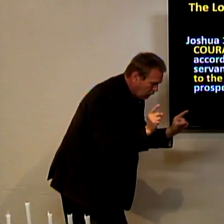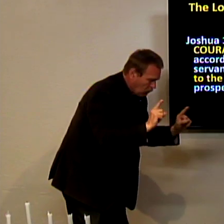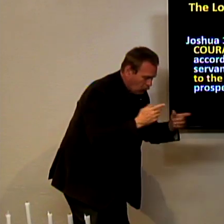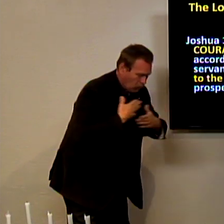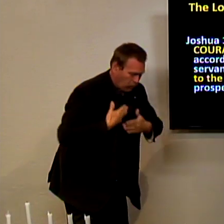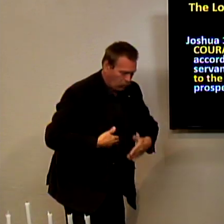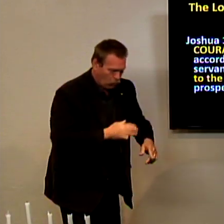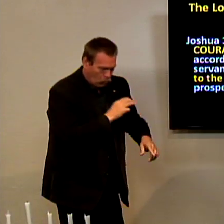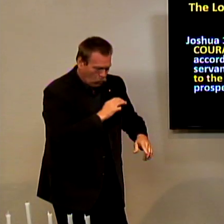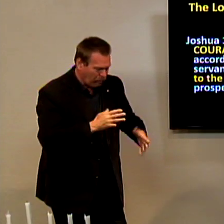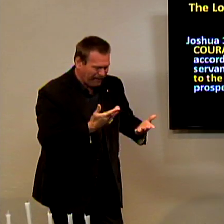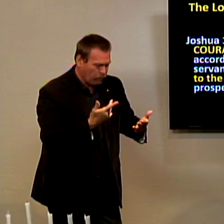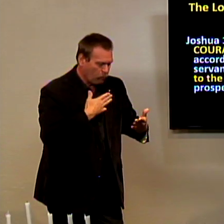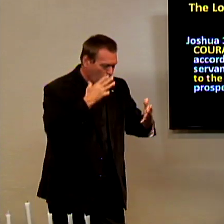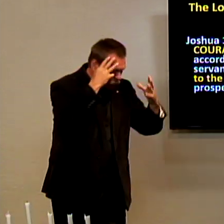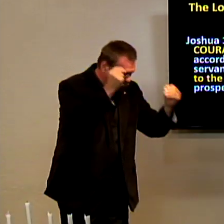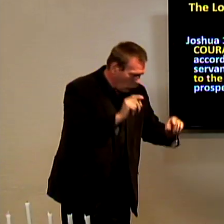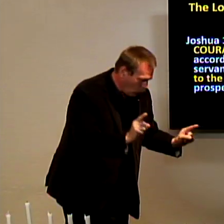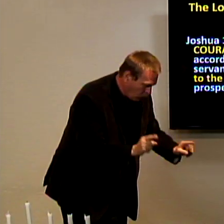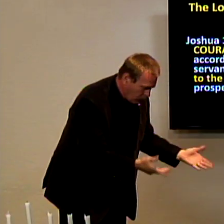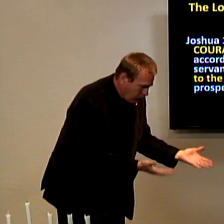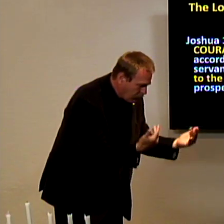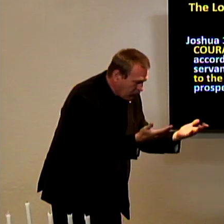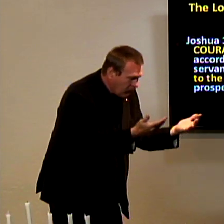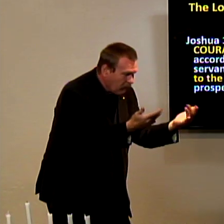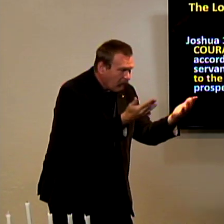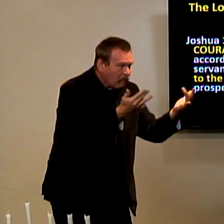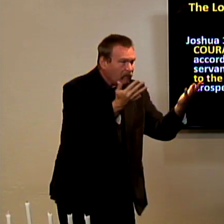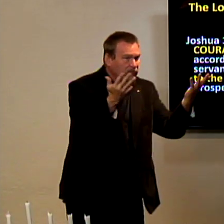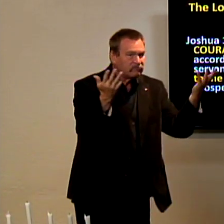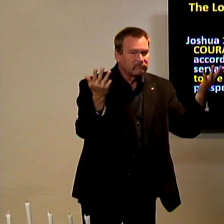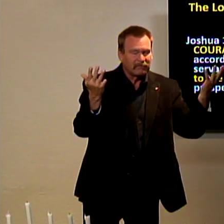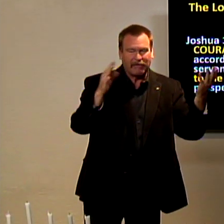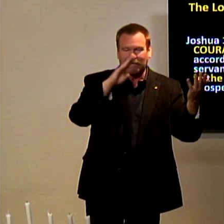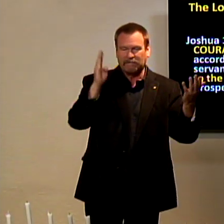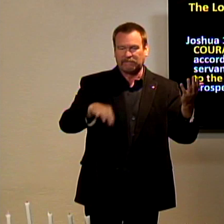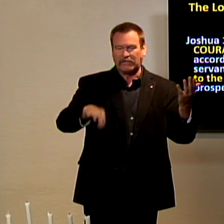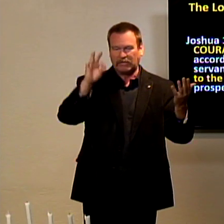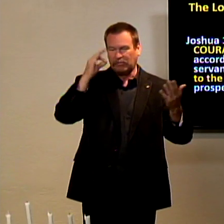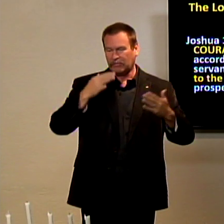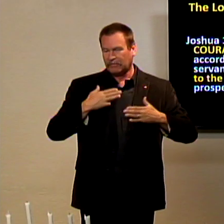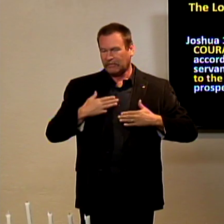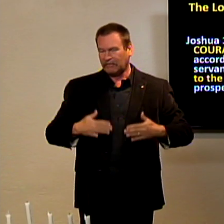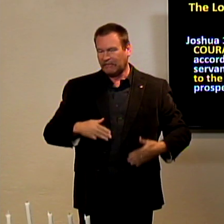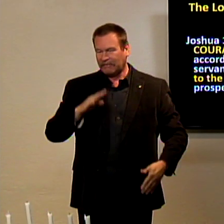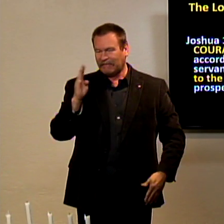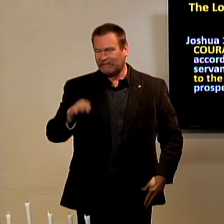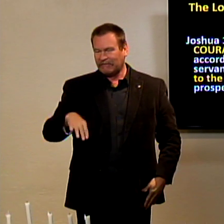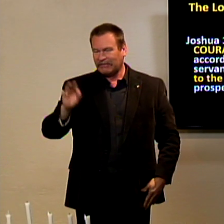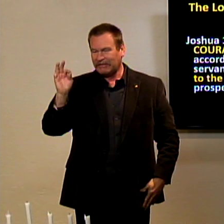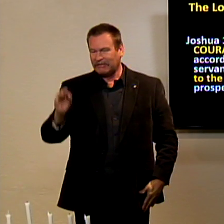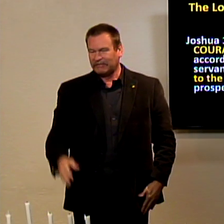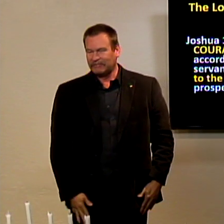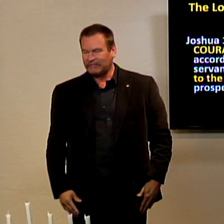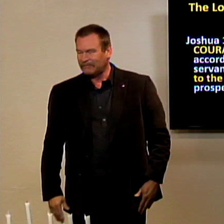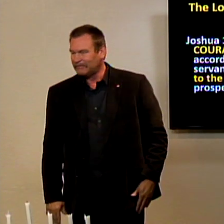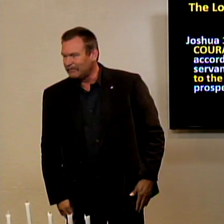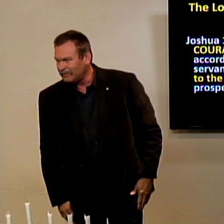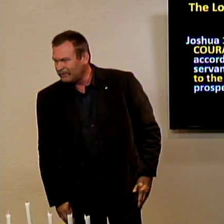We want to excavate the body. Where's Moses' body? It's never been found. The body of